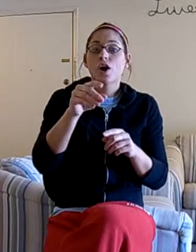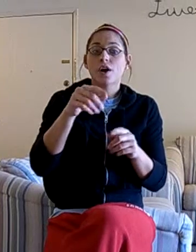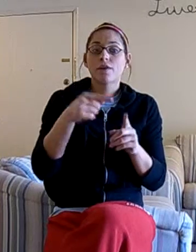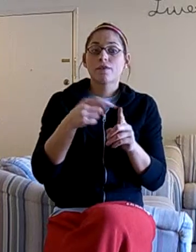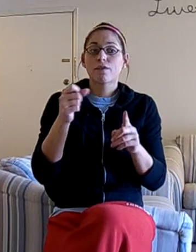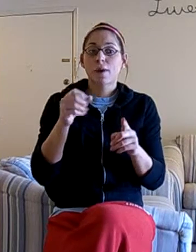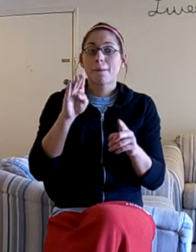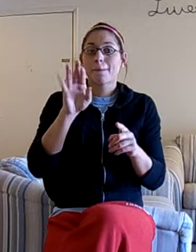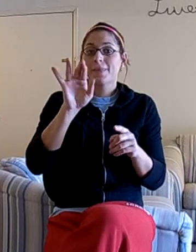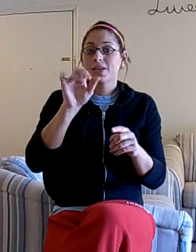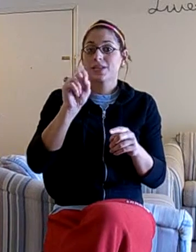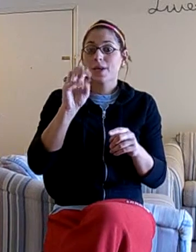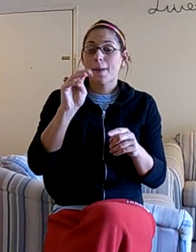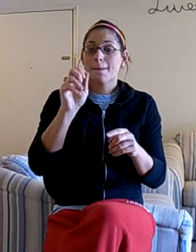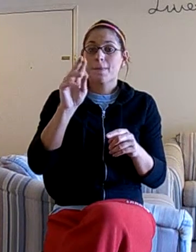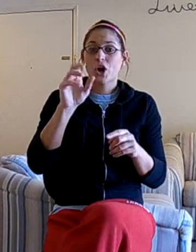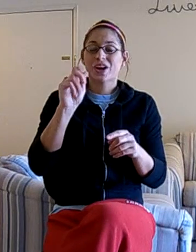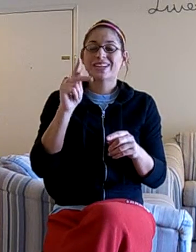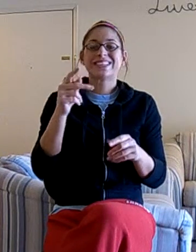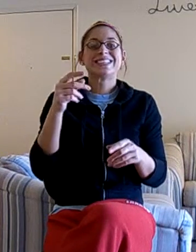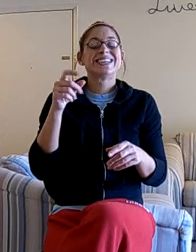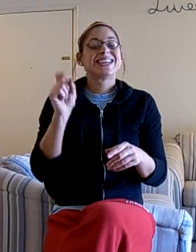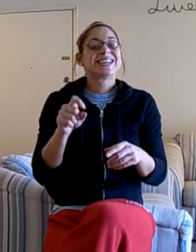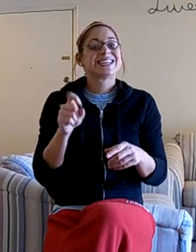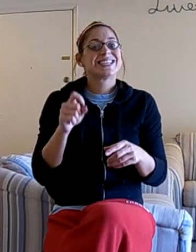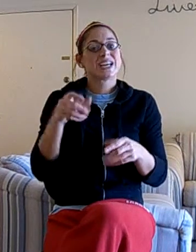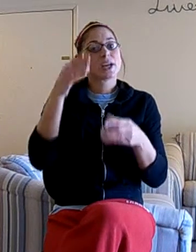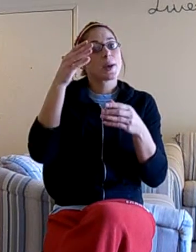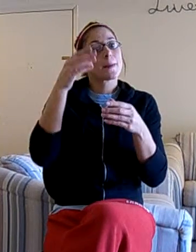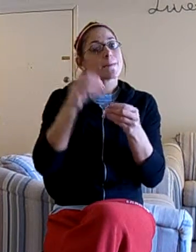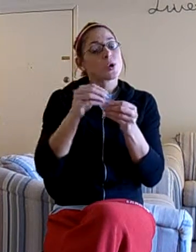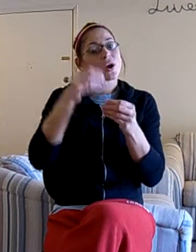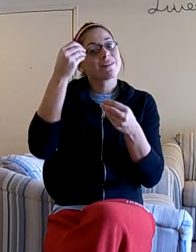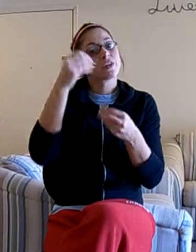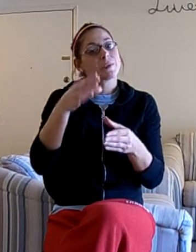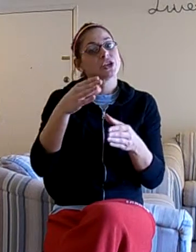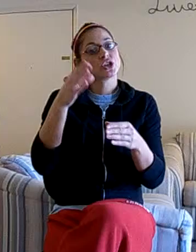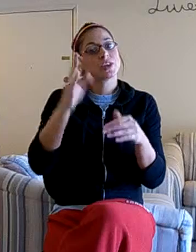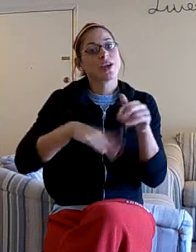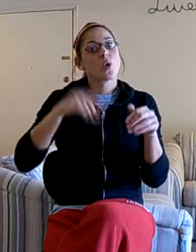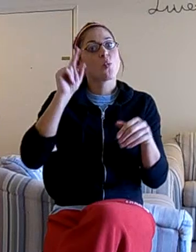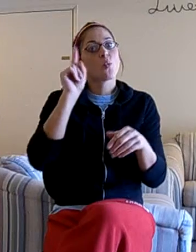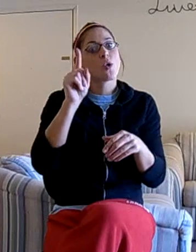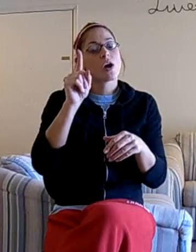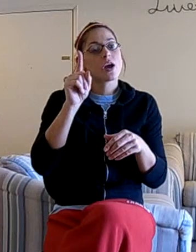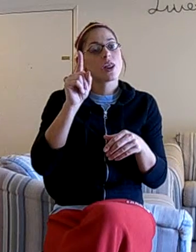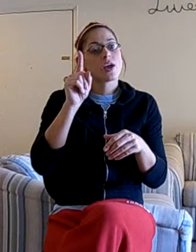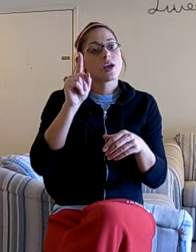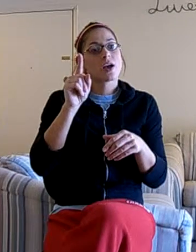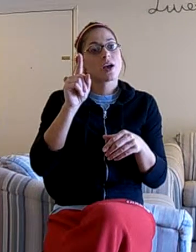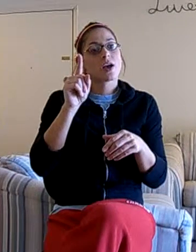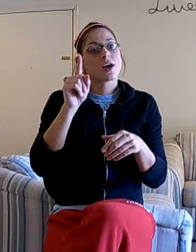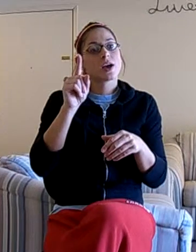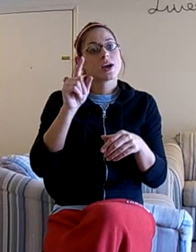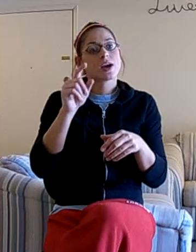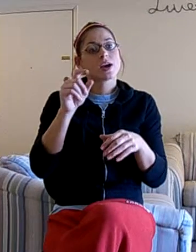information than from just one seismograph station. But let's say there's another